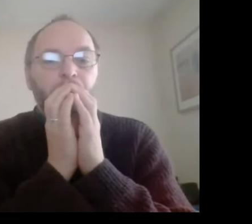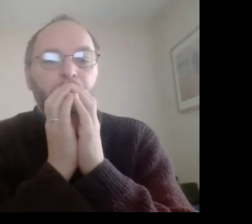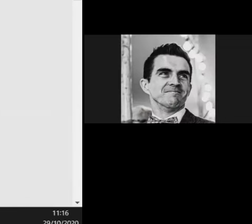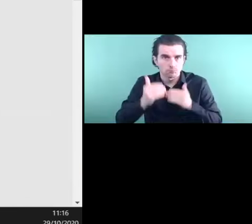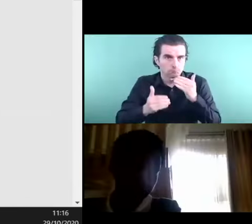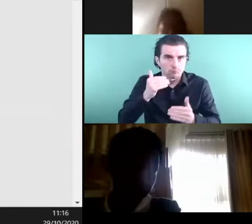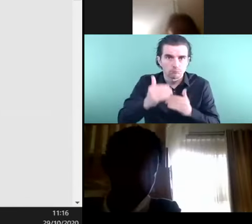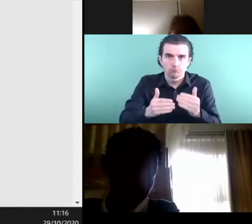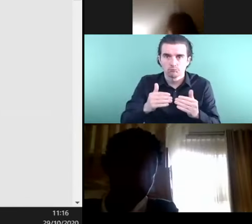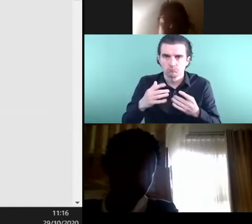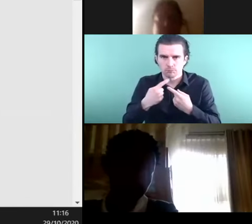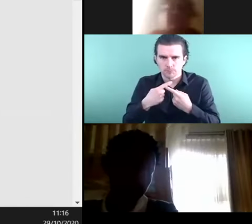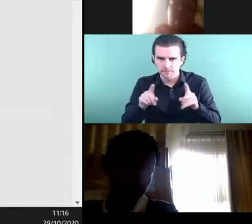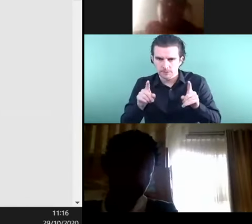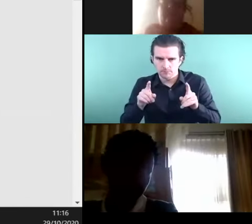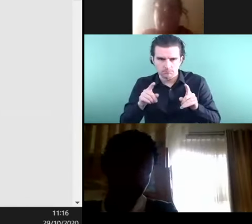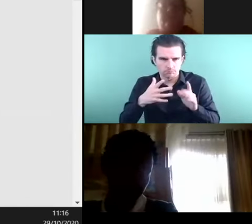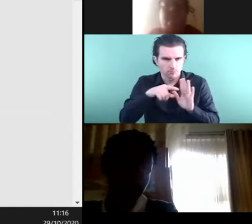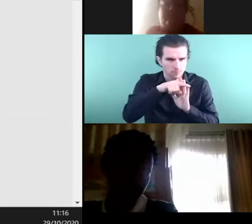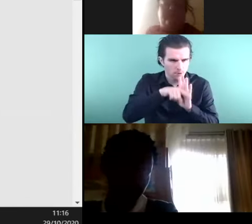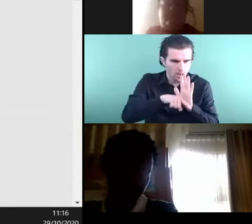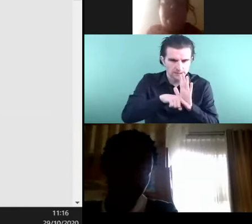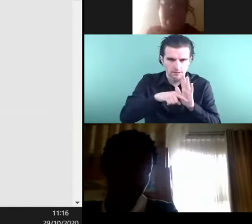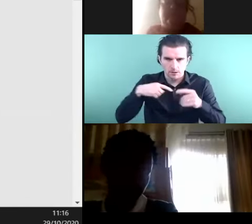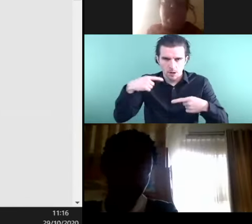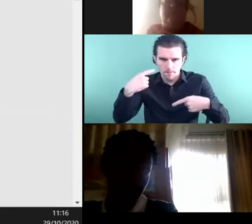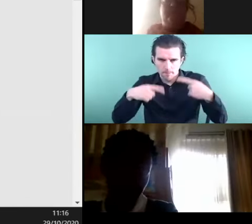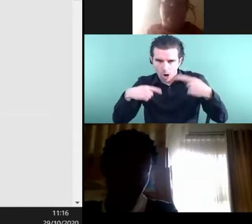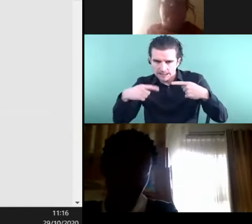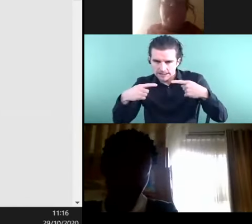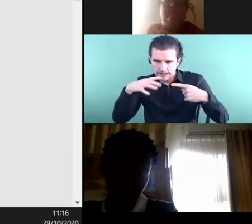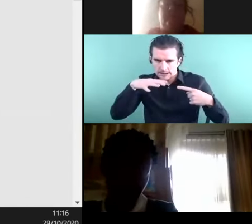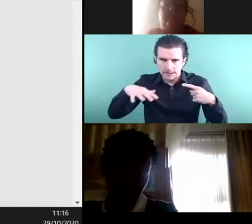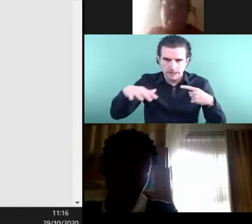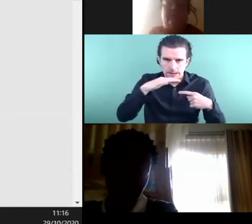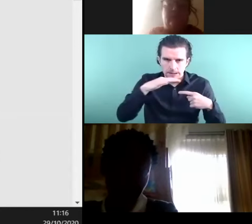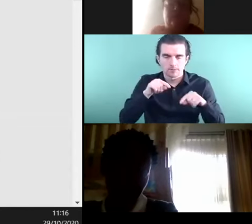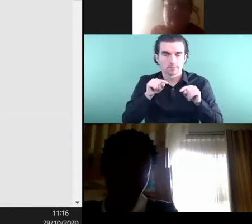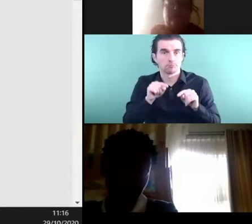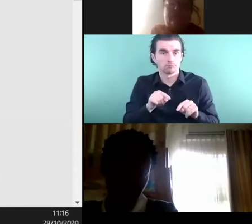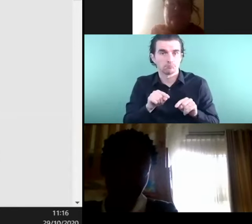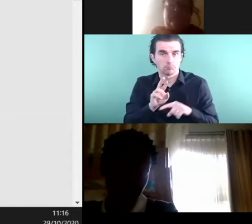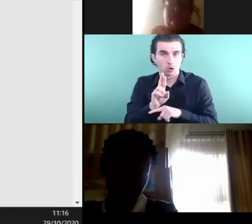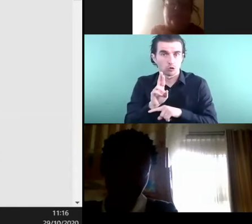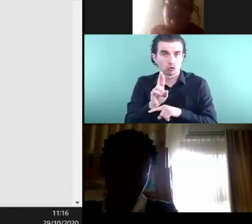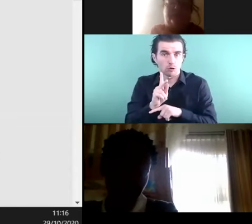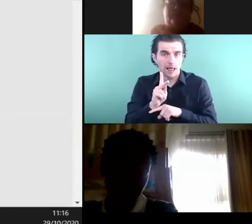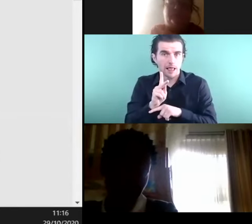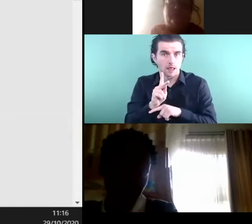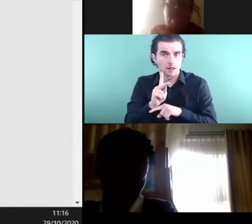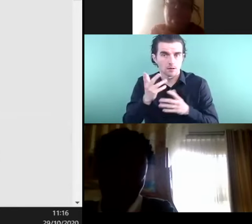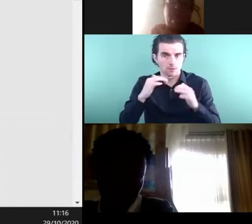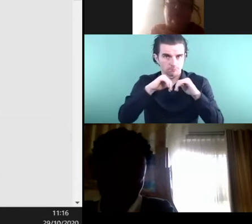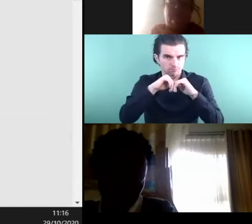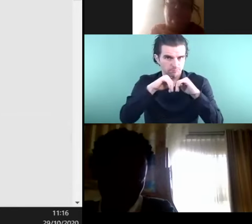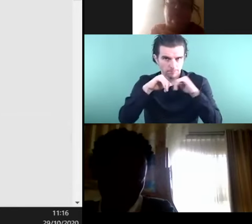had a number of governmental jobs before, and that is quite different there. Political environments and policy